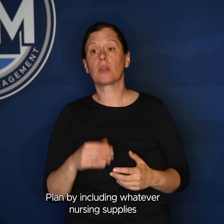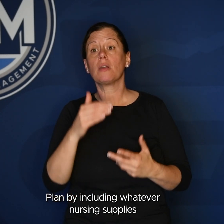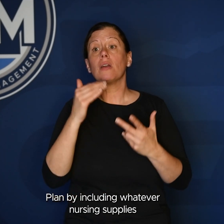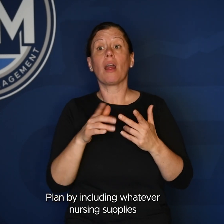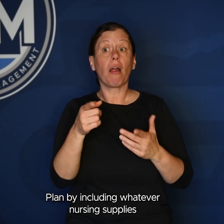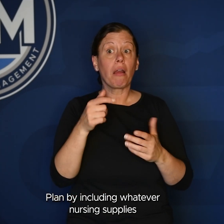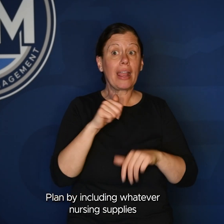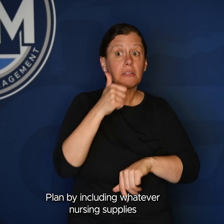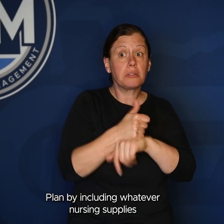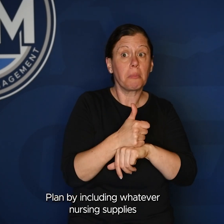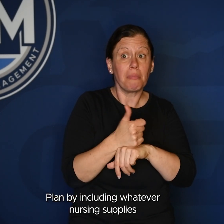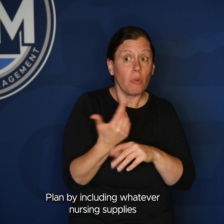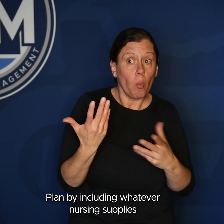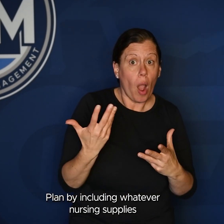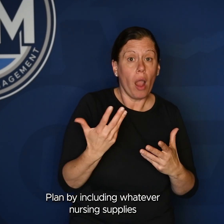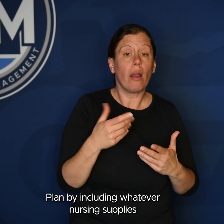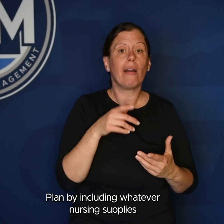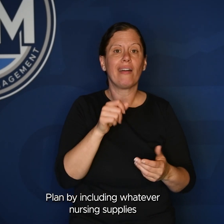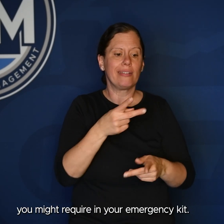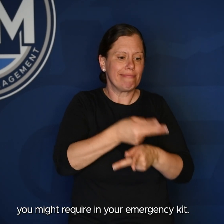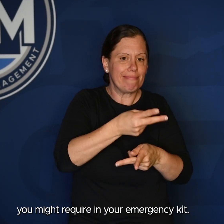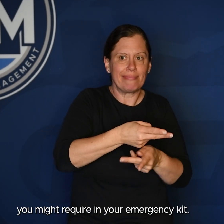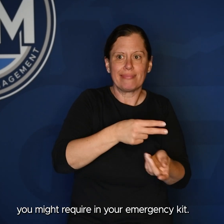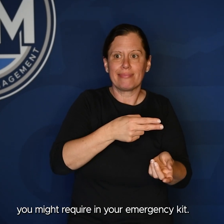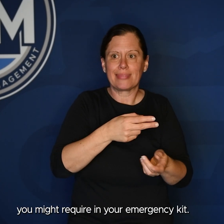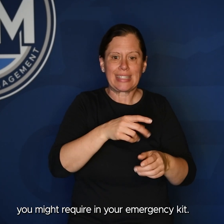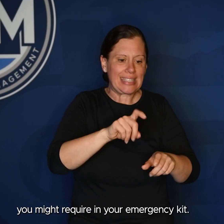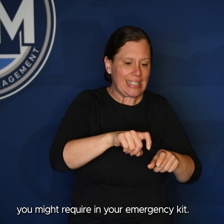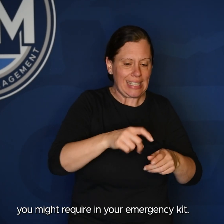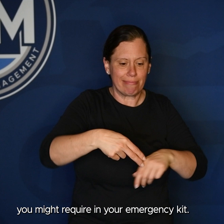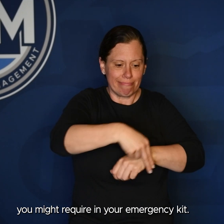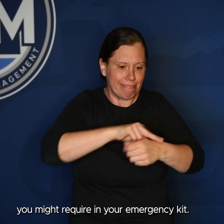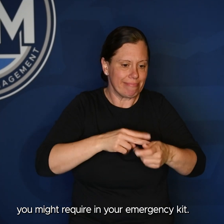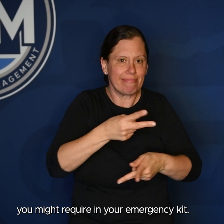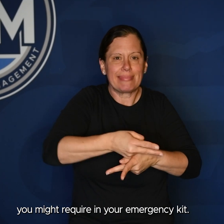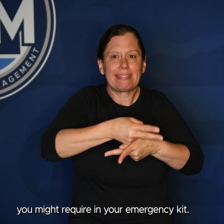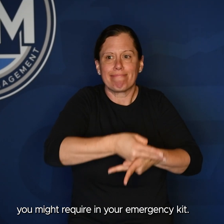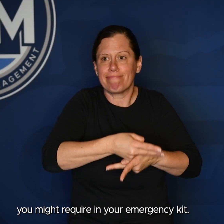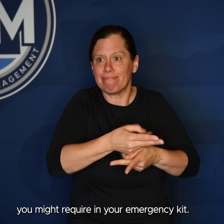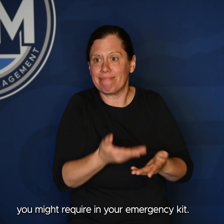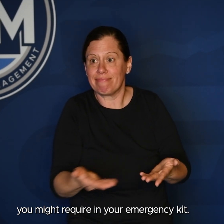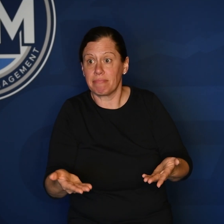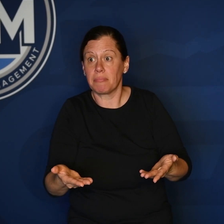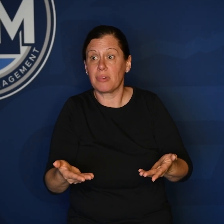Plan by including whatever nursing supplies you might require in your emergency kit.